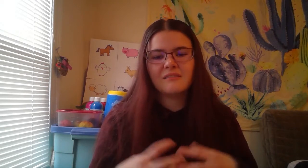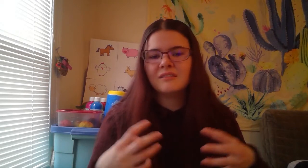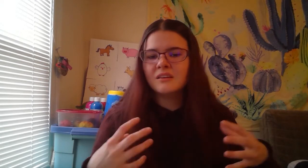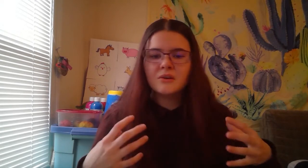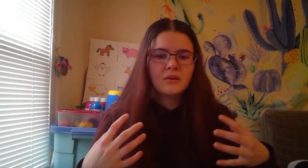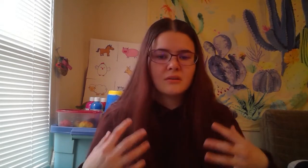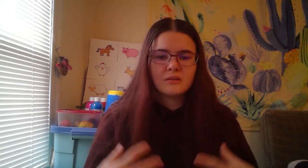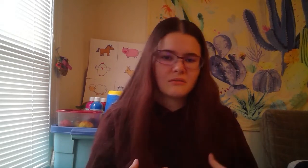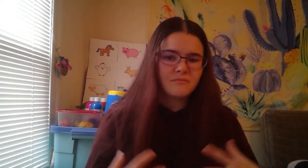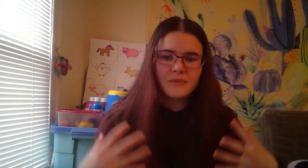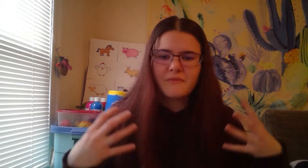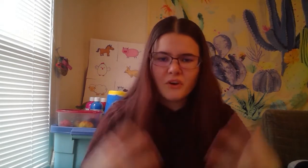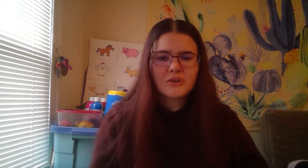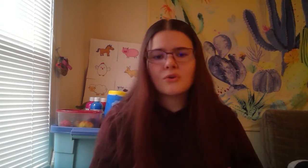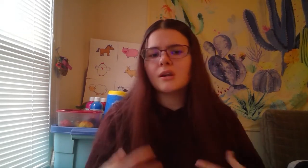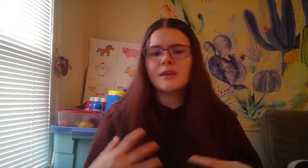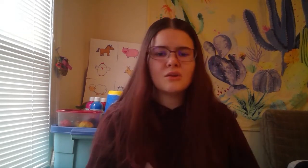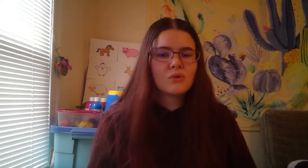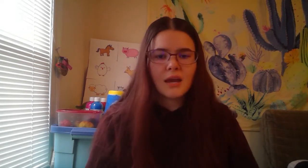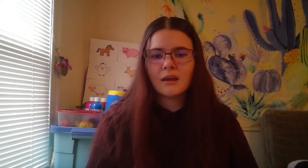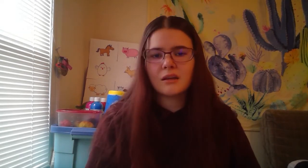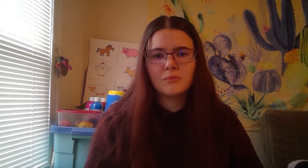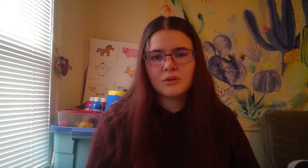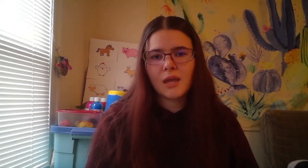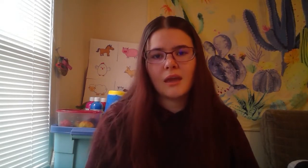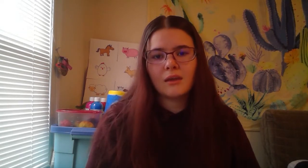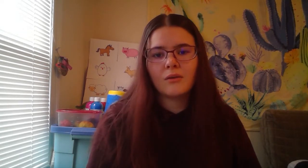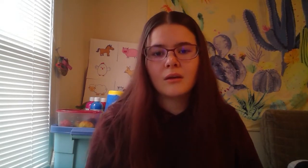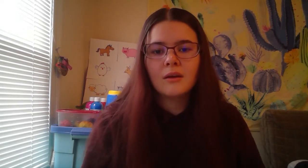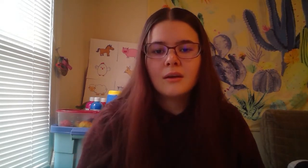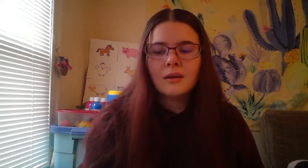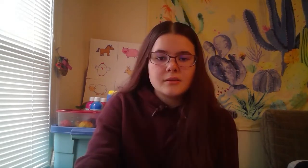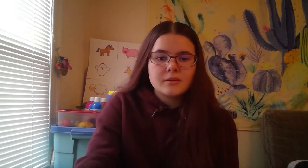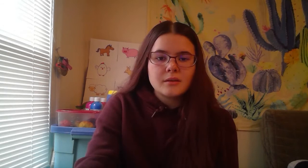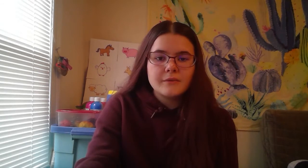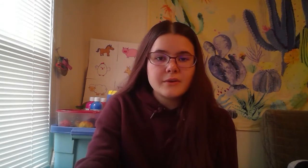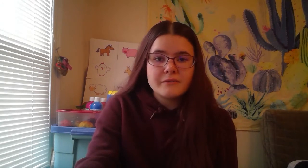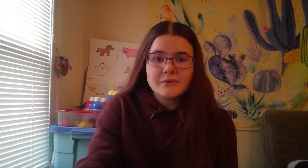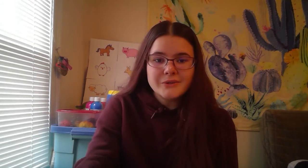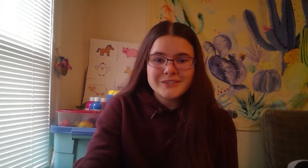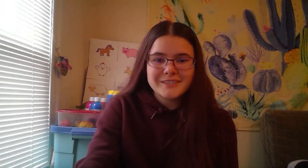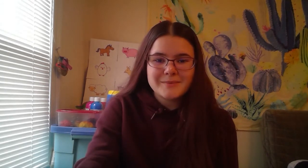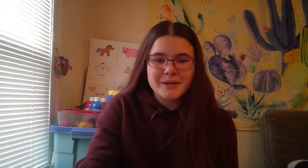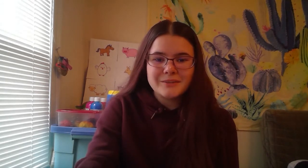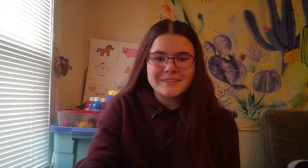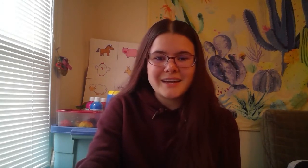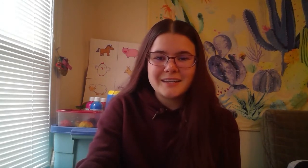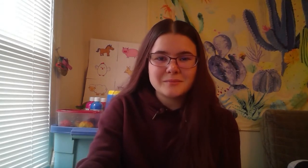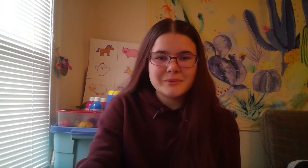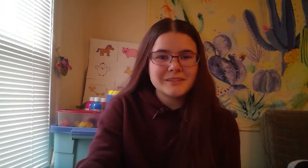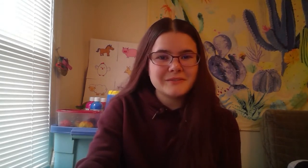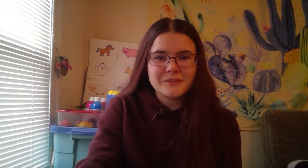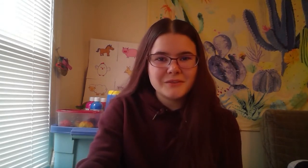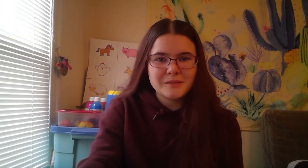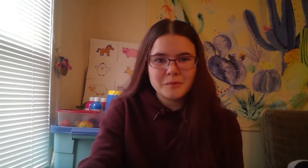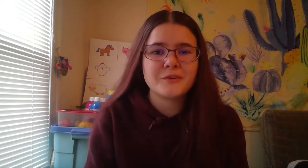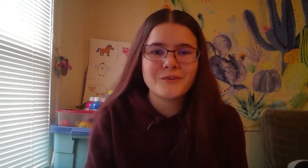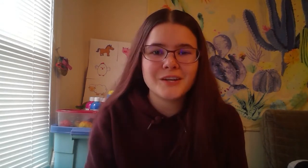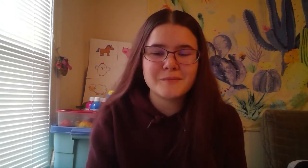and frustrated that you can't communicate. If you have any questions about the signs, please feel free to